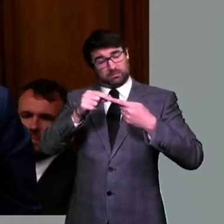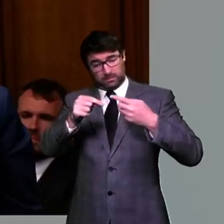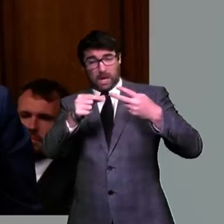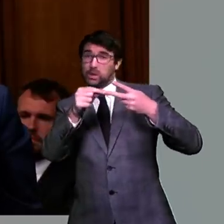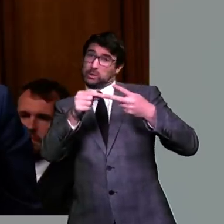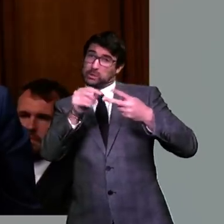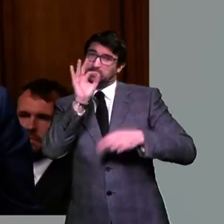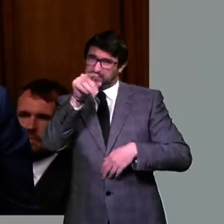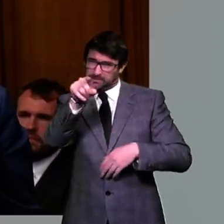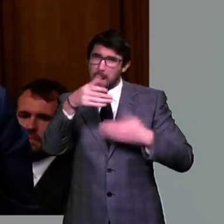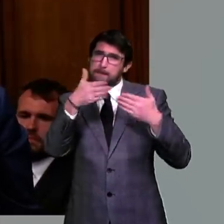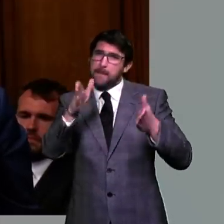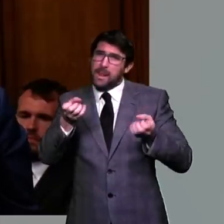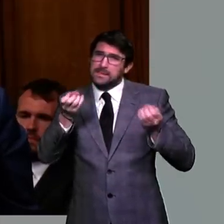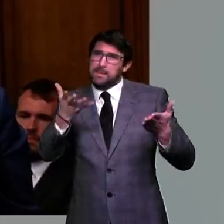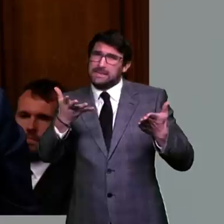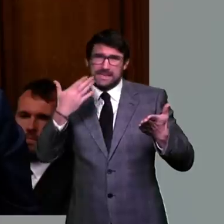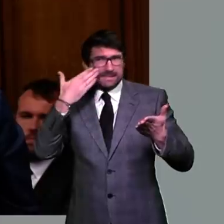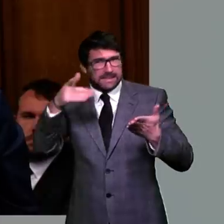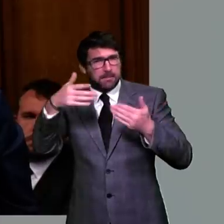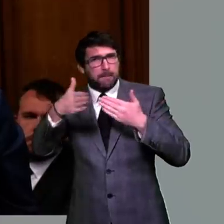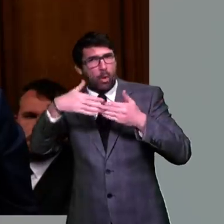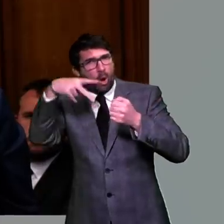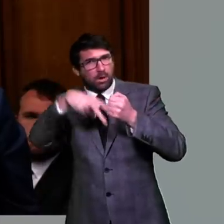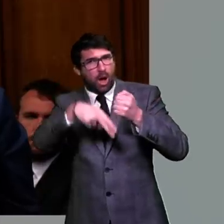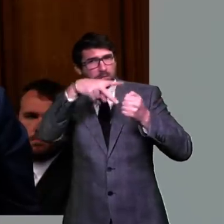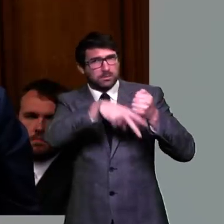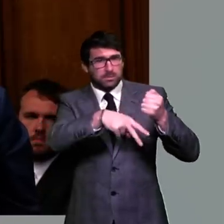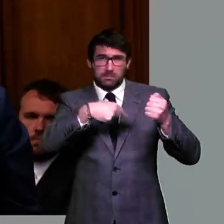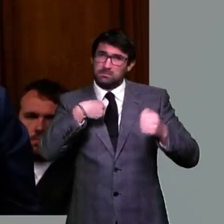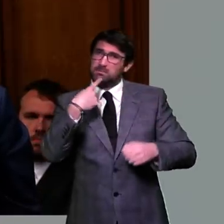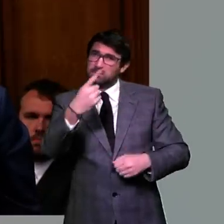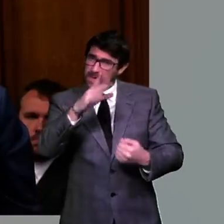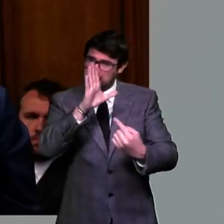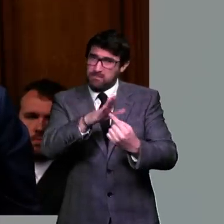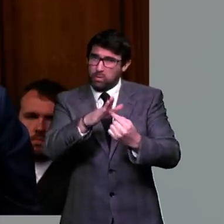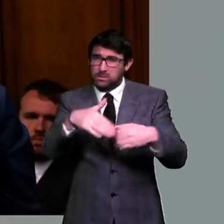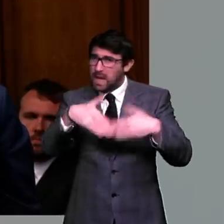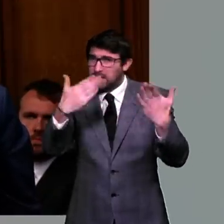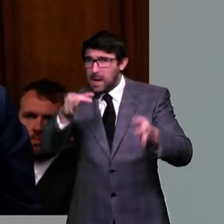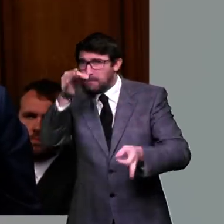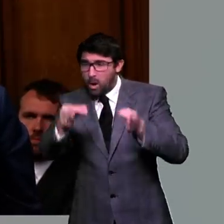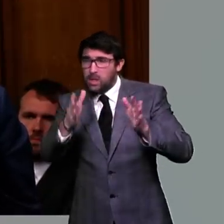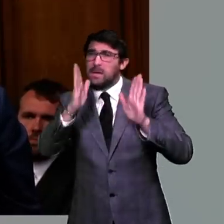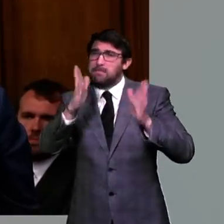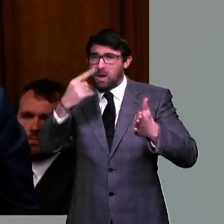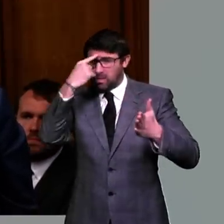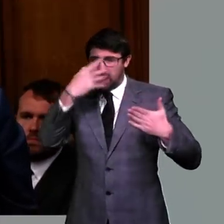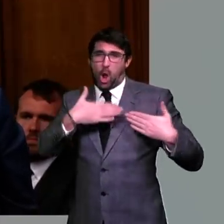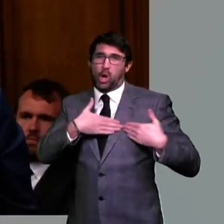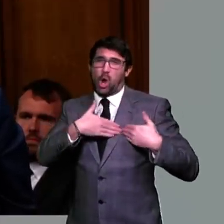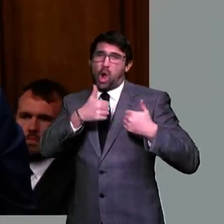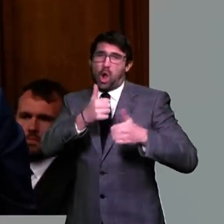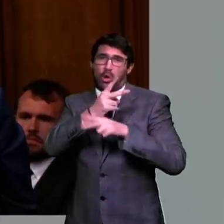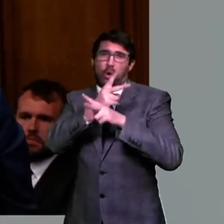Prime Minister to ensure that we retain compassion in politics in these decisions, including maintaining the